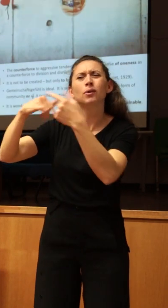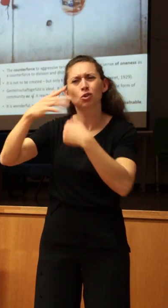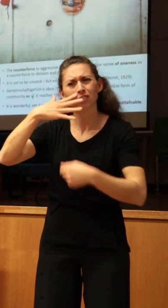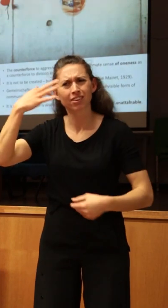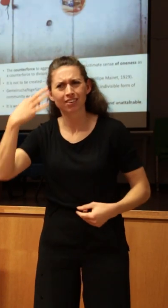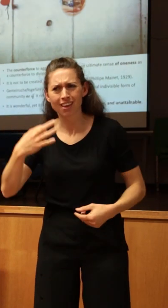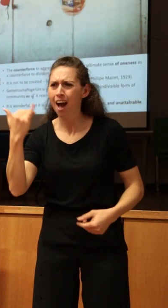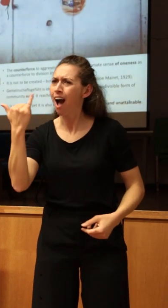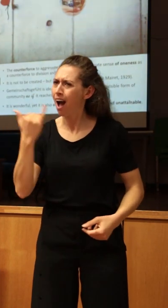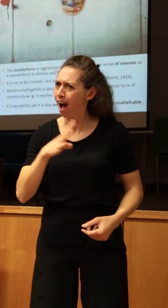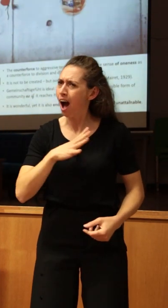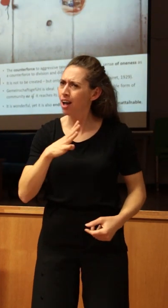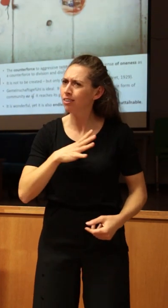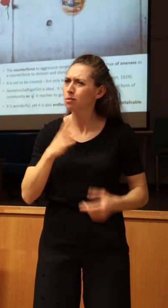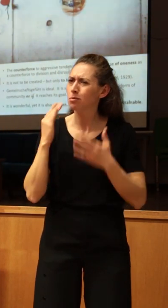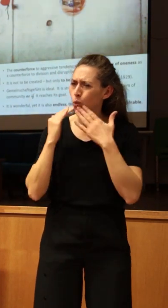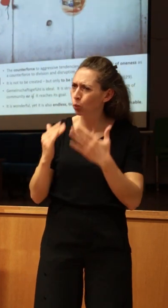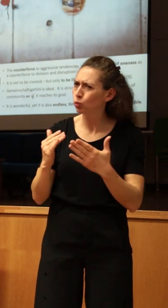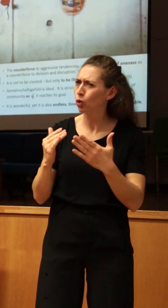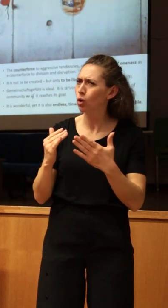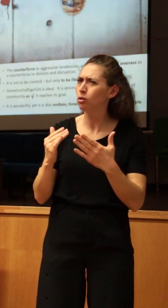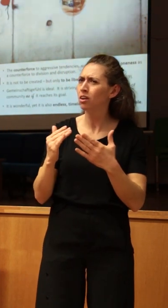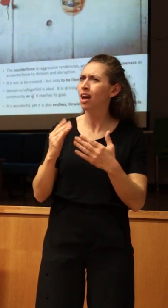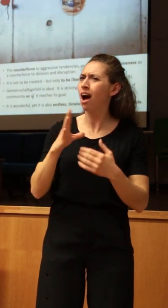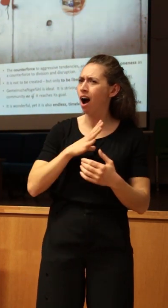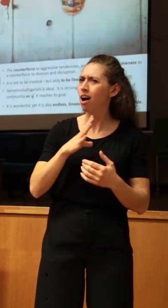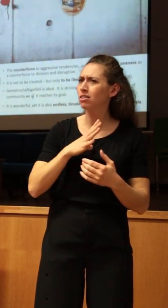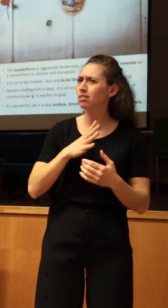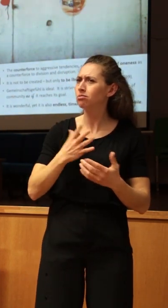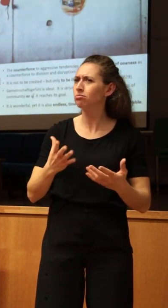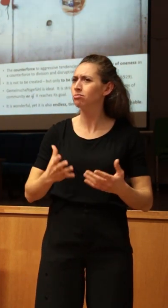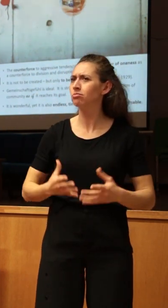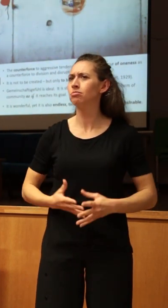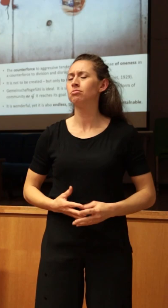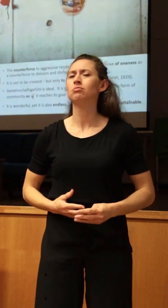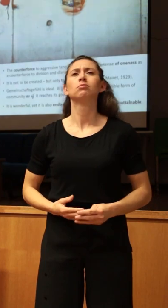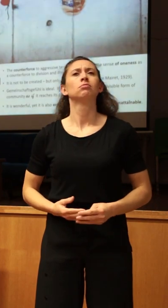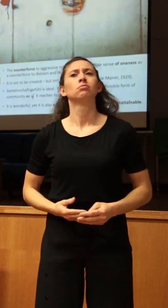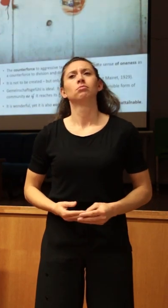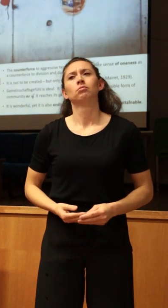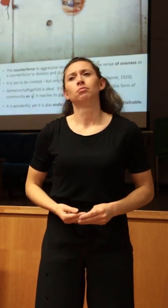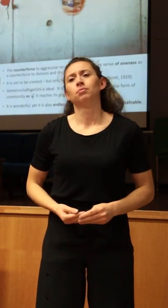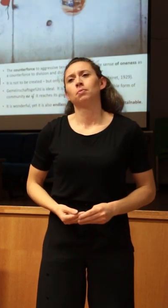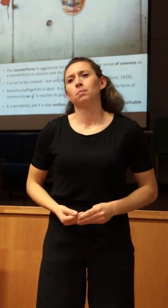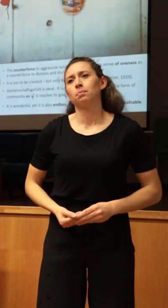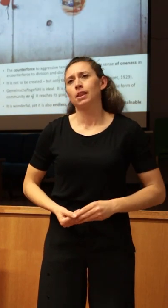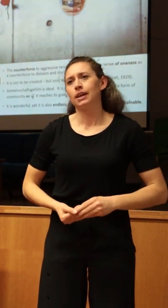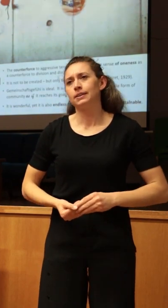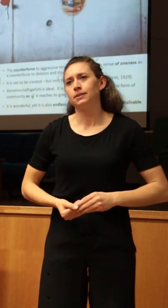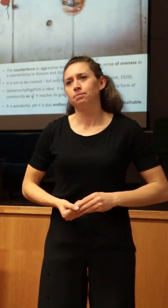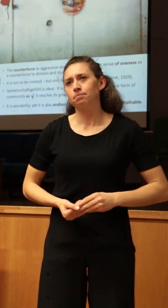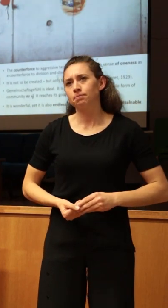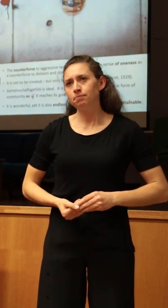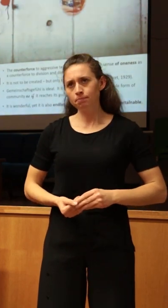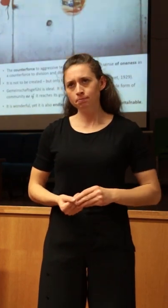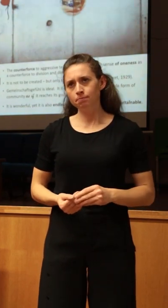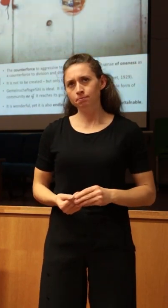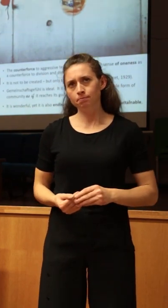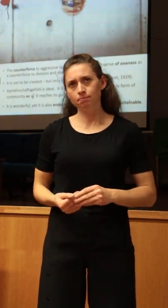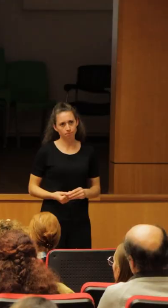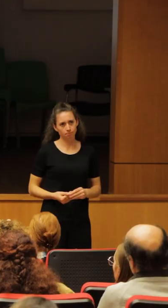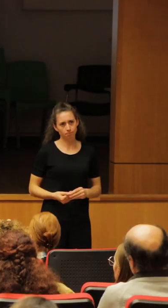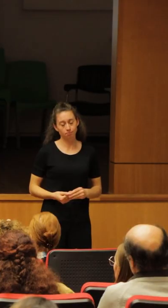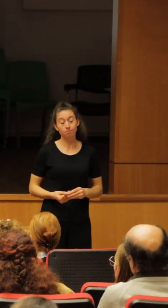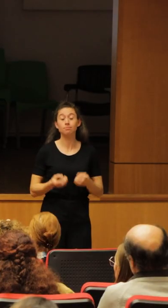existen? Because we know that with the speed of light and everything, by the time we see the stars, maybe the stars already exploded